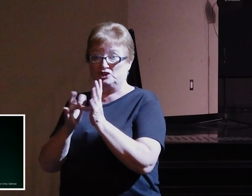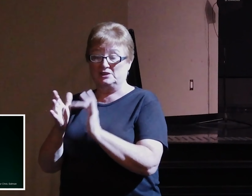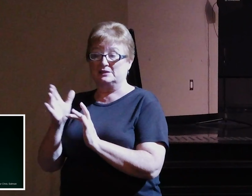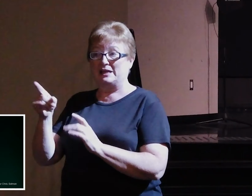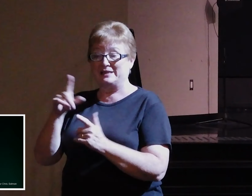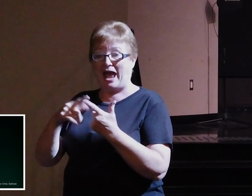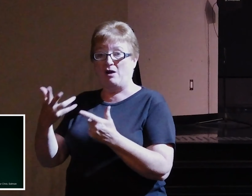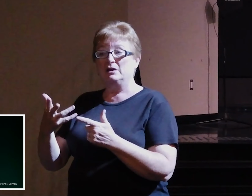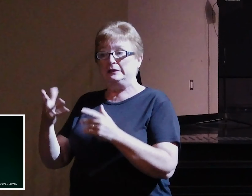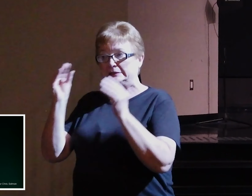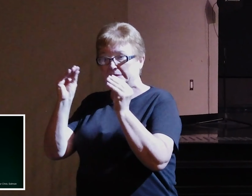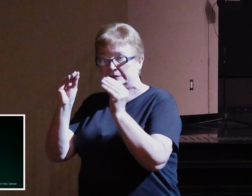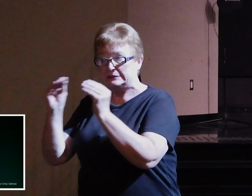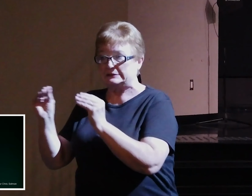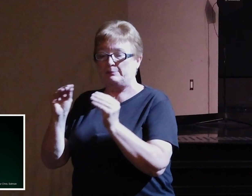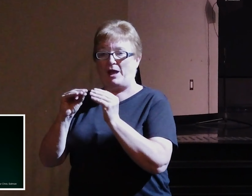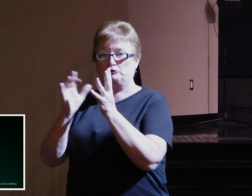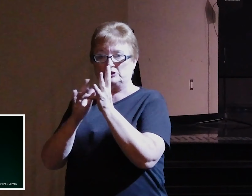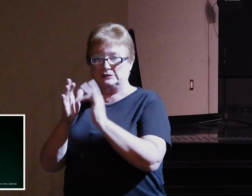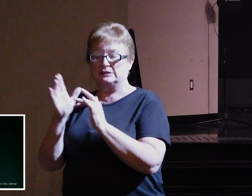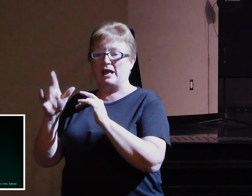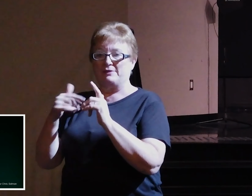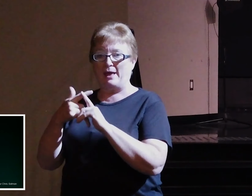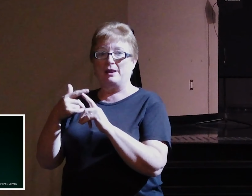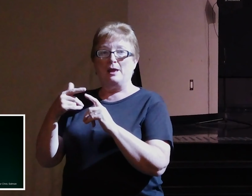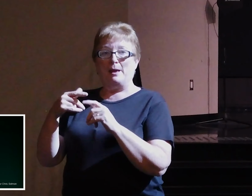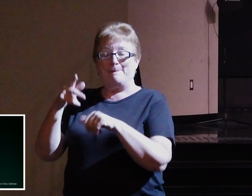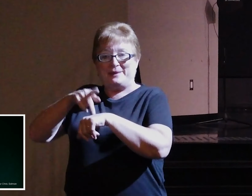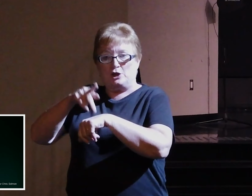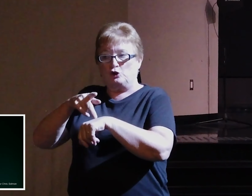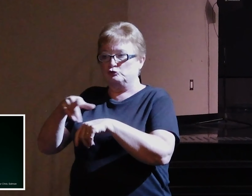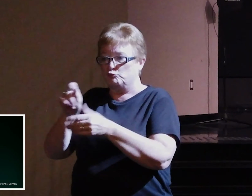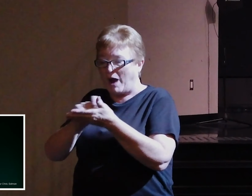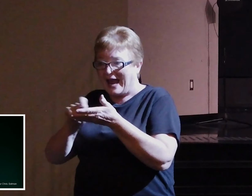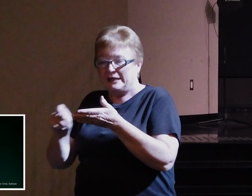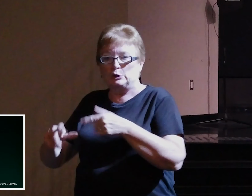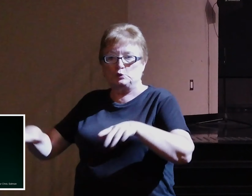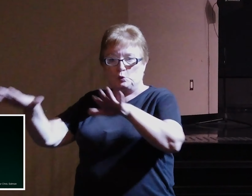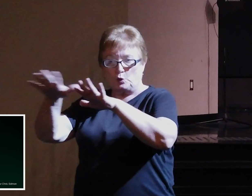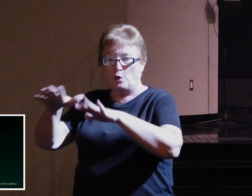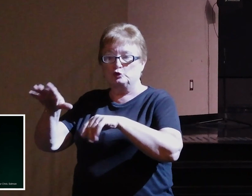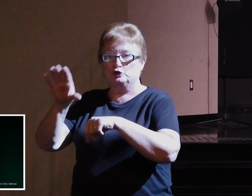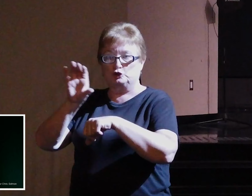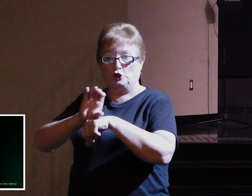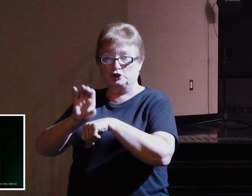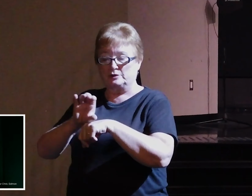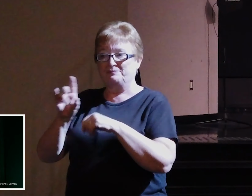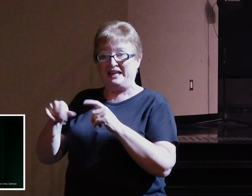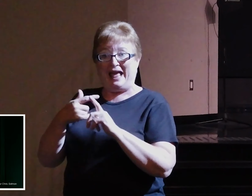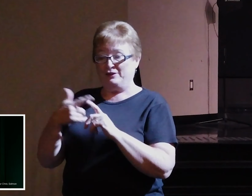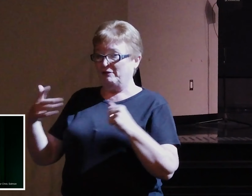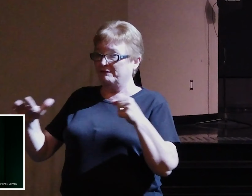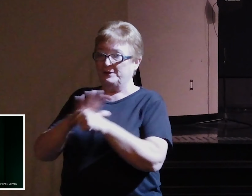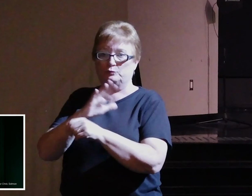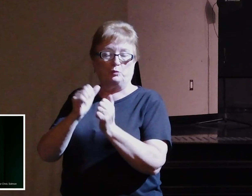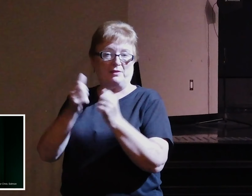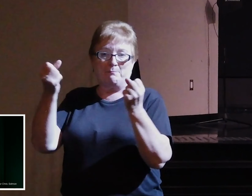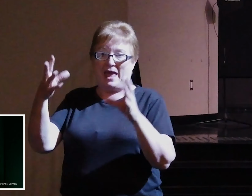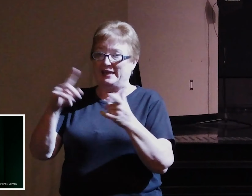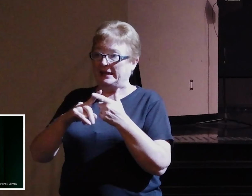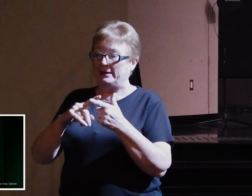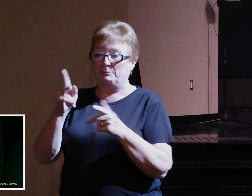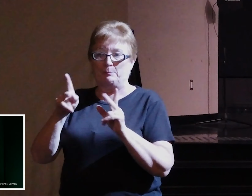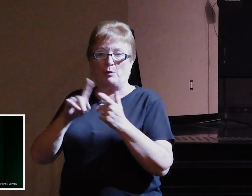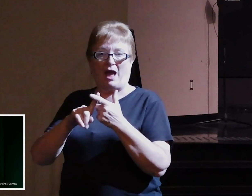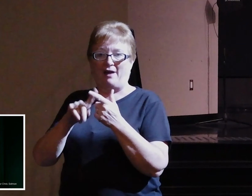area. Now they're saved. There's some churches started. Peter's writing to these churches, and these churches are filled with people that have converted